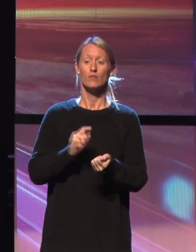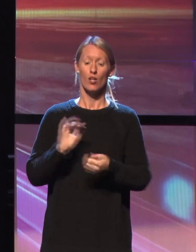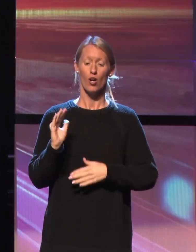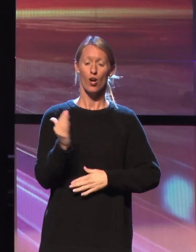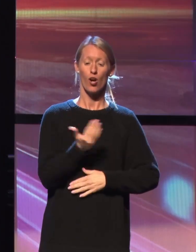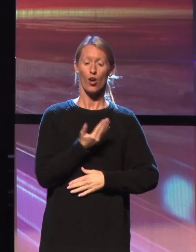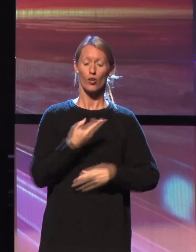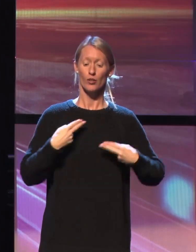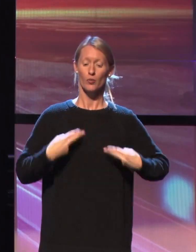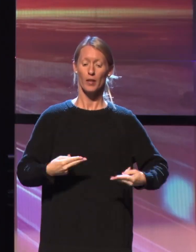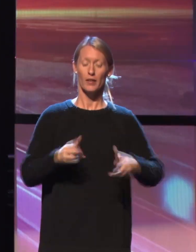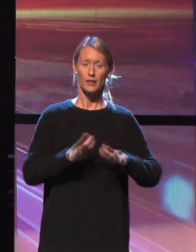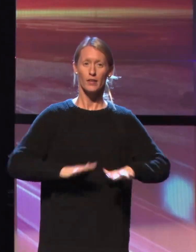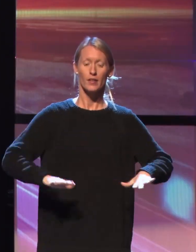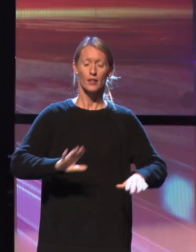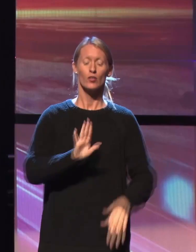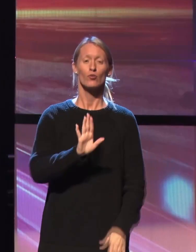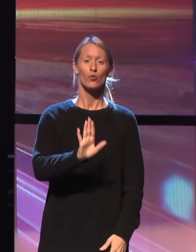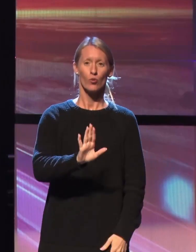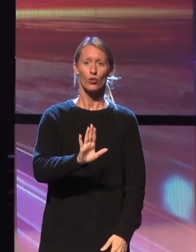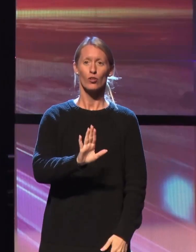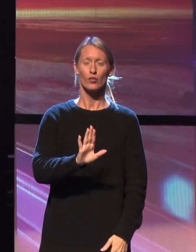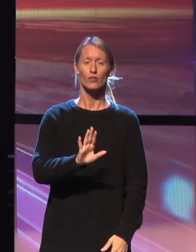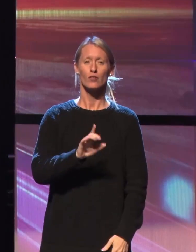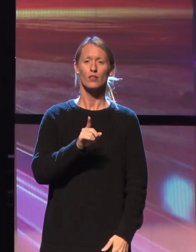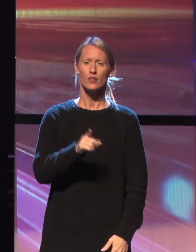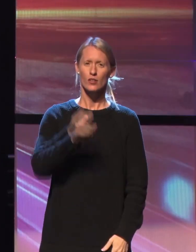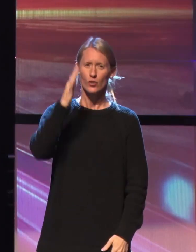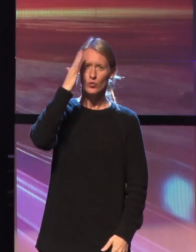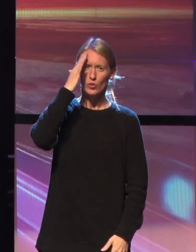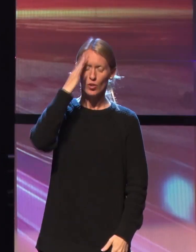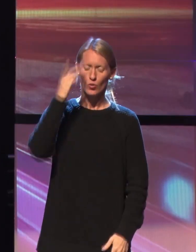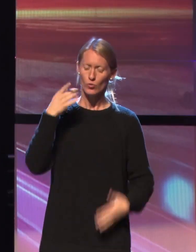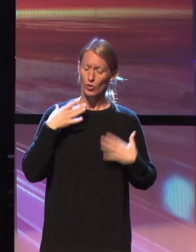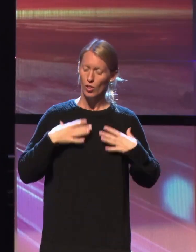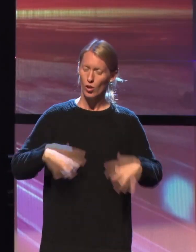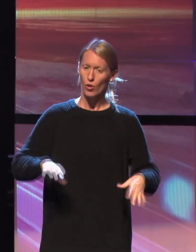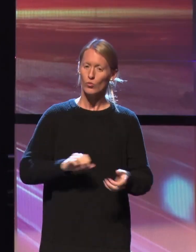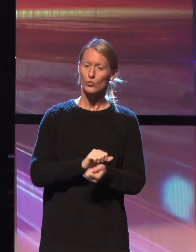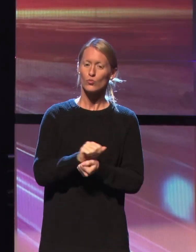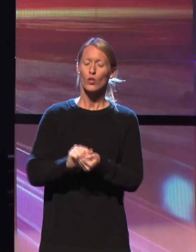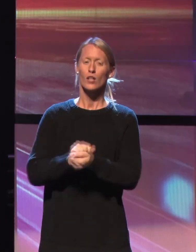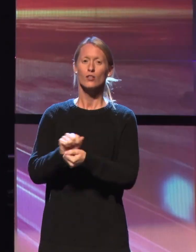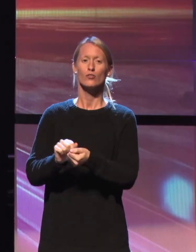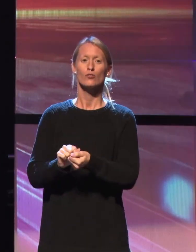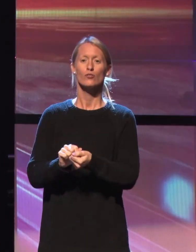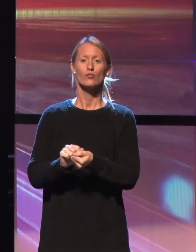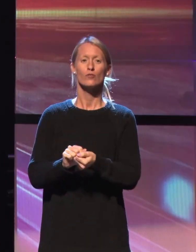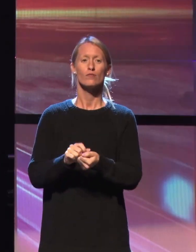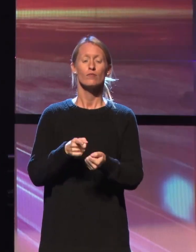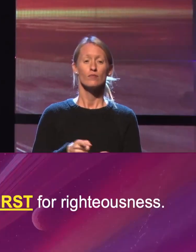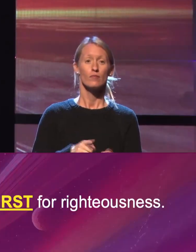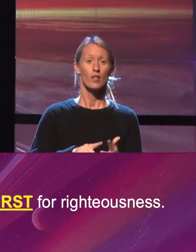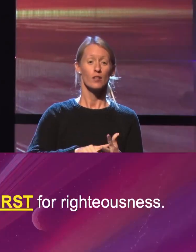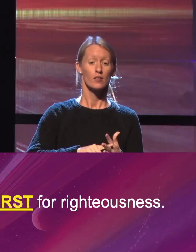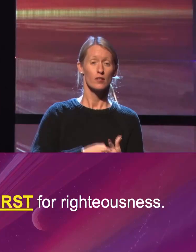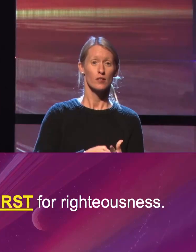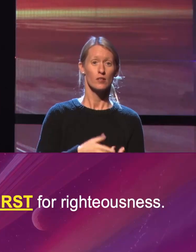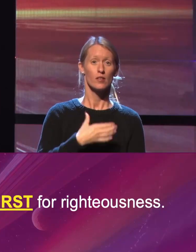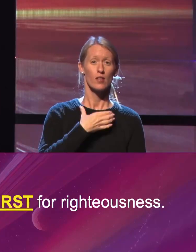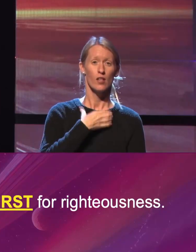And you know how you wash your clothes? You know how you do that? I think it just begins when you hunger and thirst